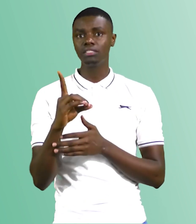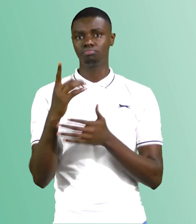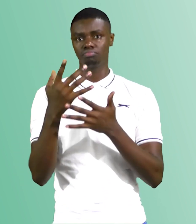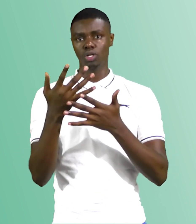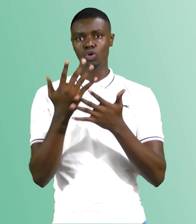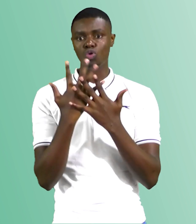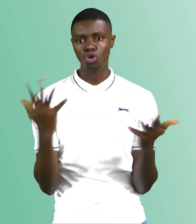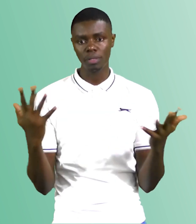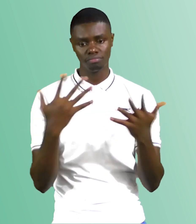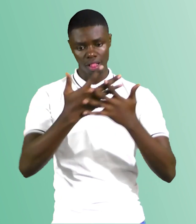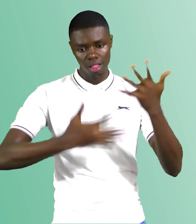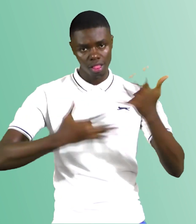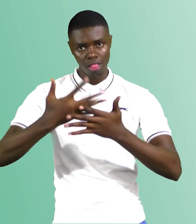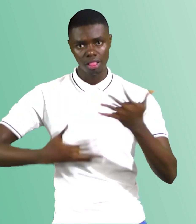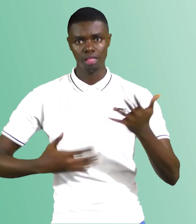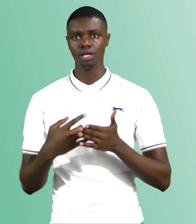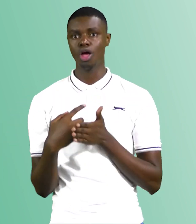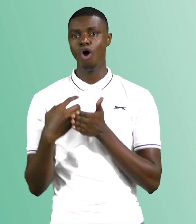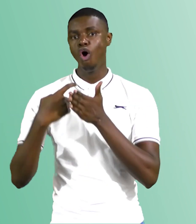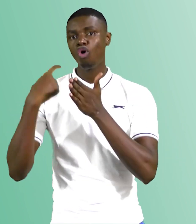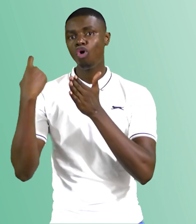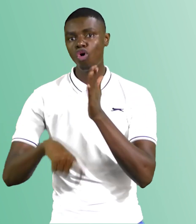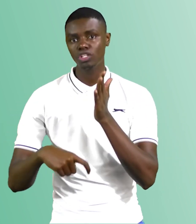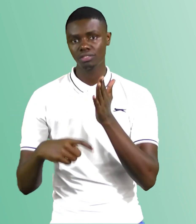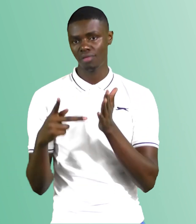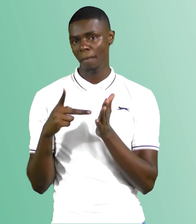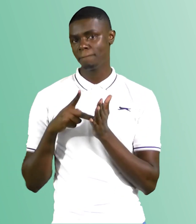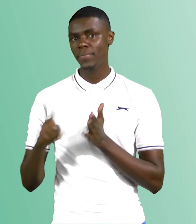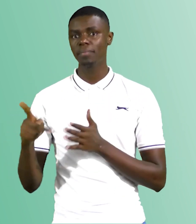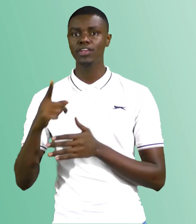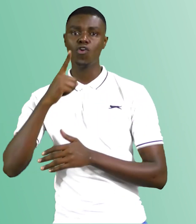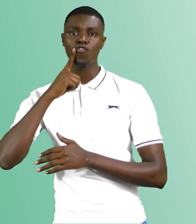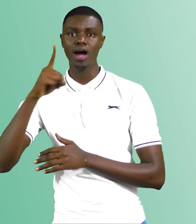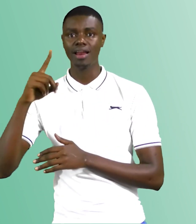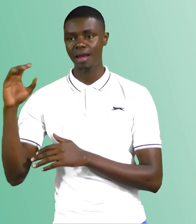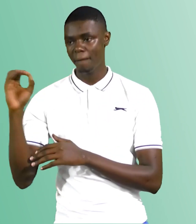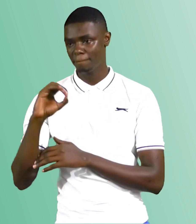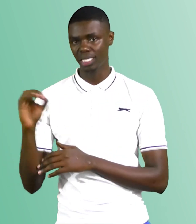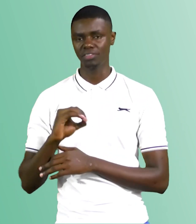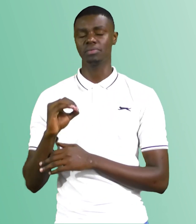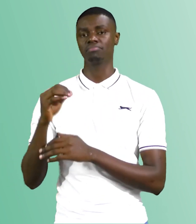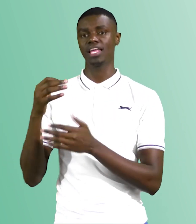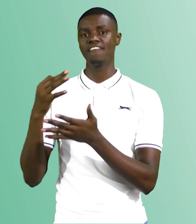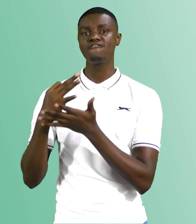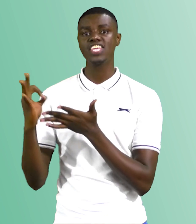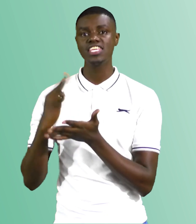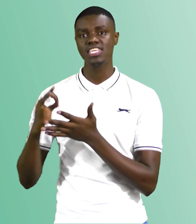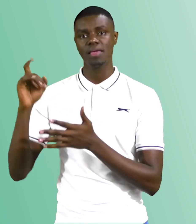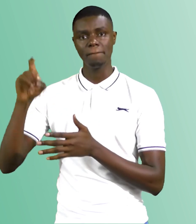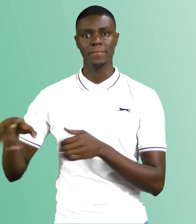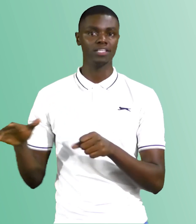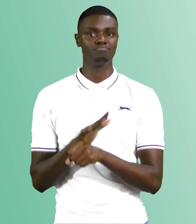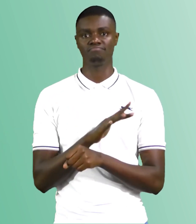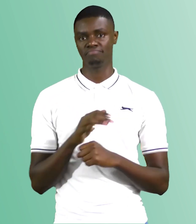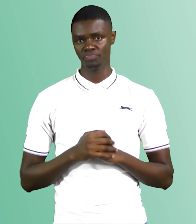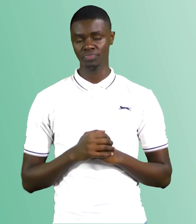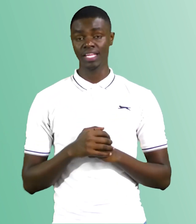identification documents. The cost of this service is payment of 100% specified fee.